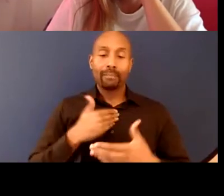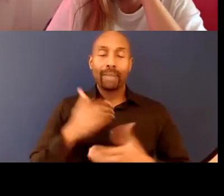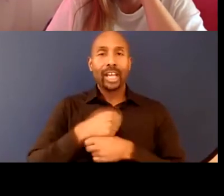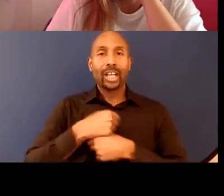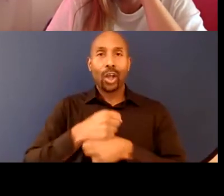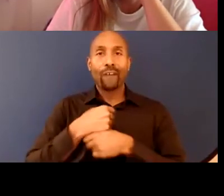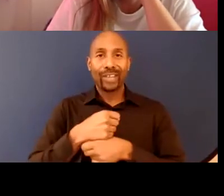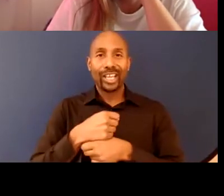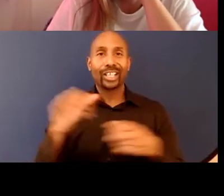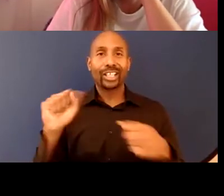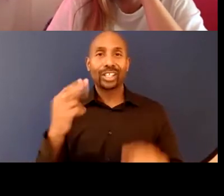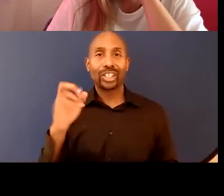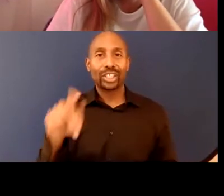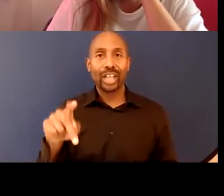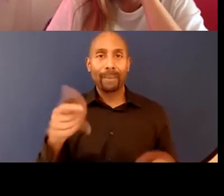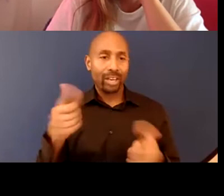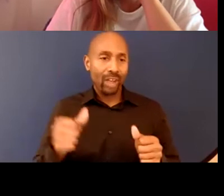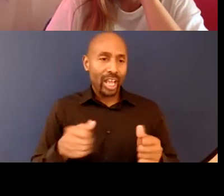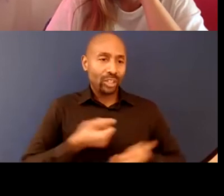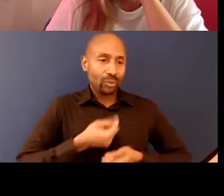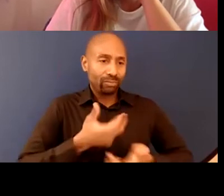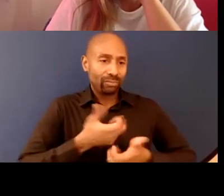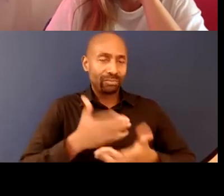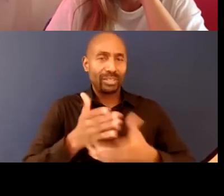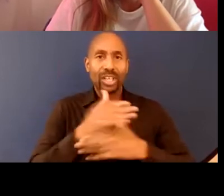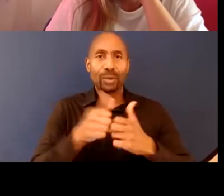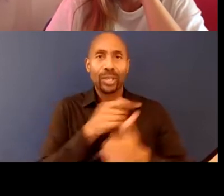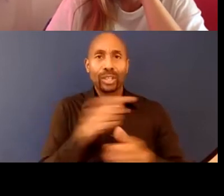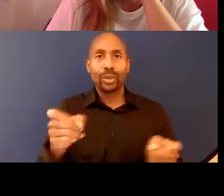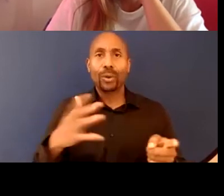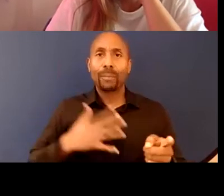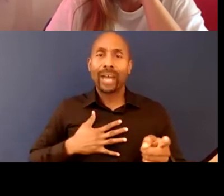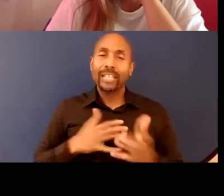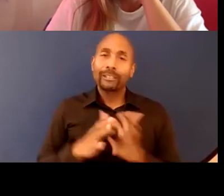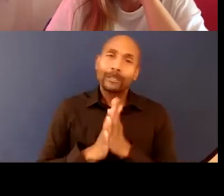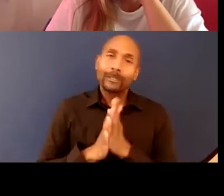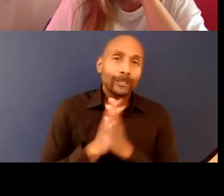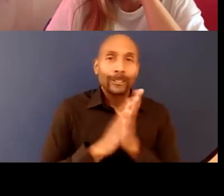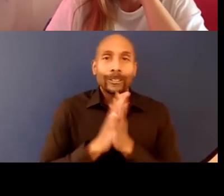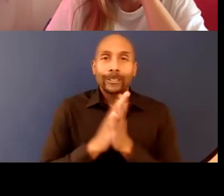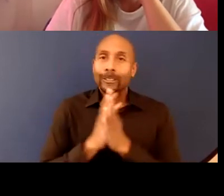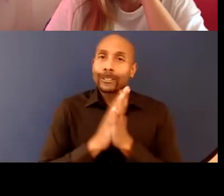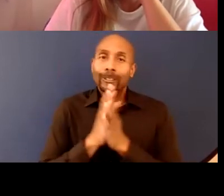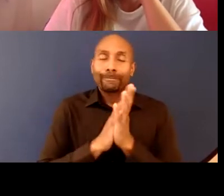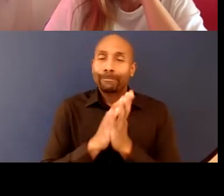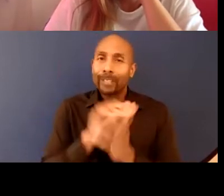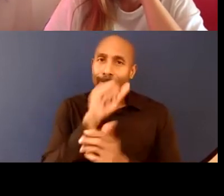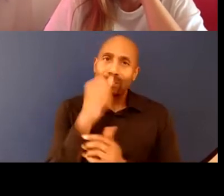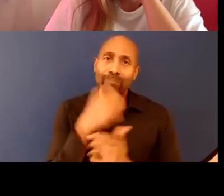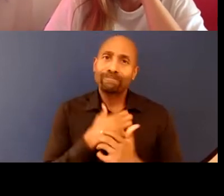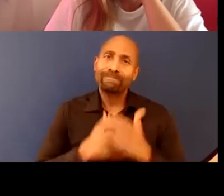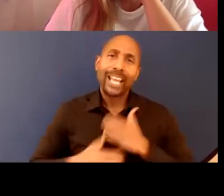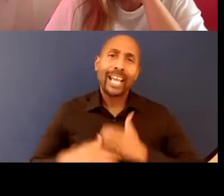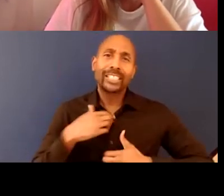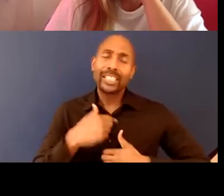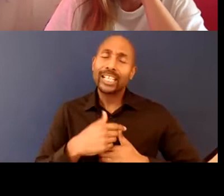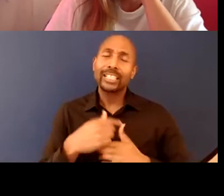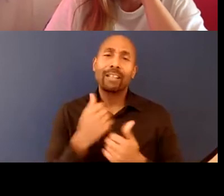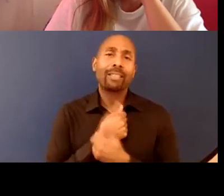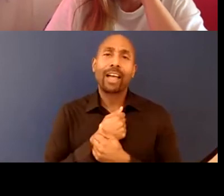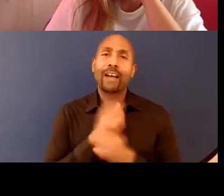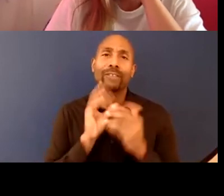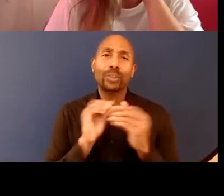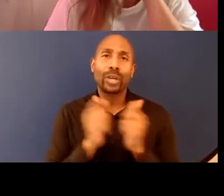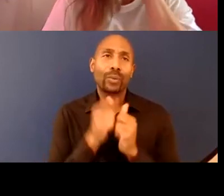you my passionate love story with the barista who doesn't know my name. In your world, are